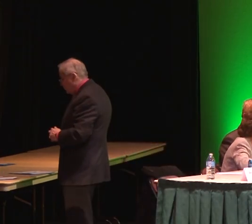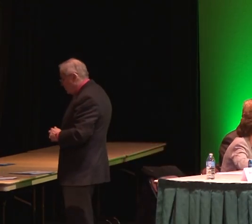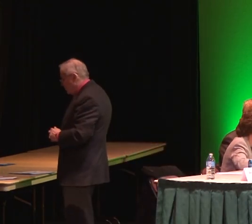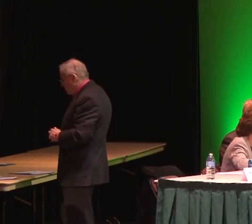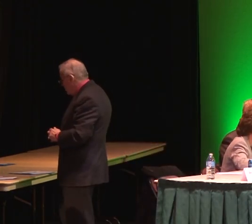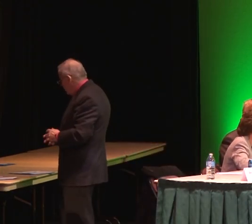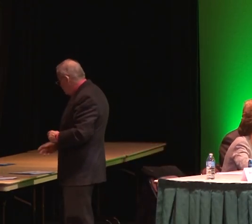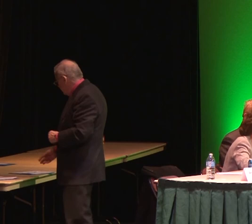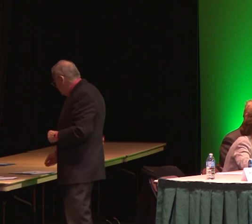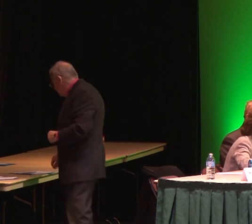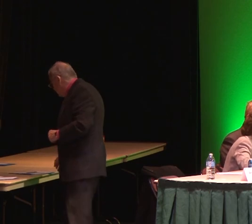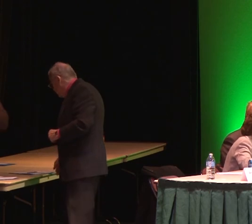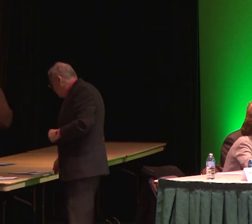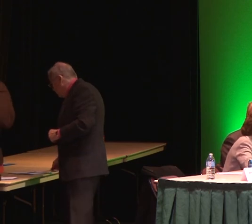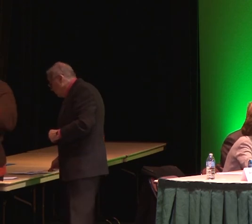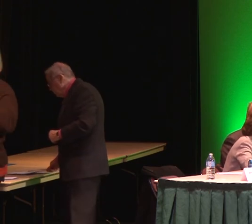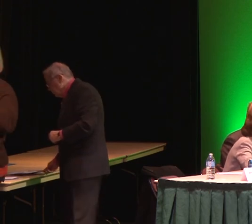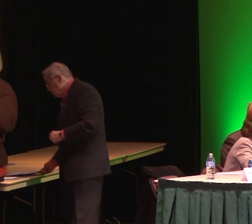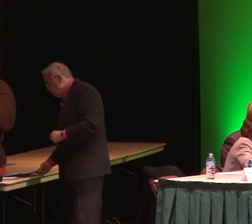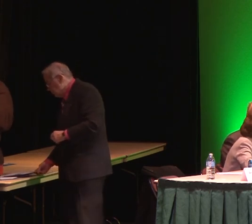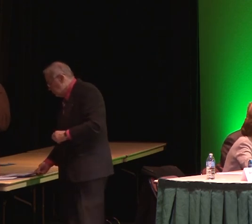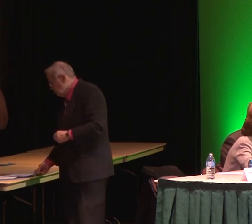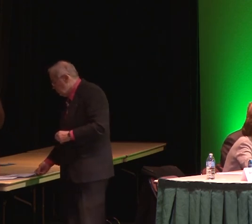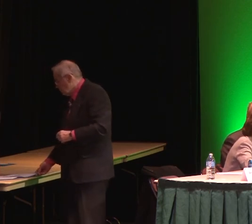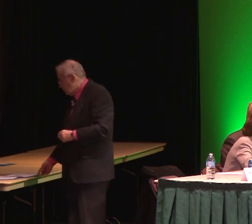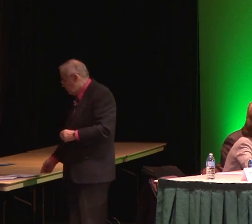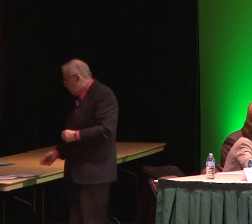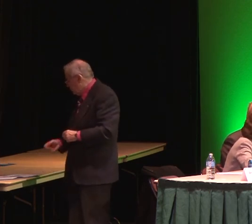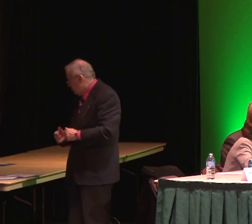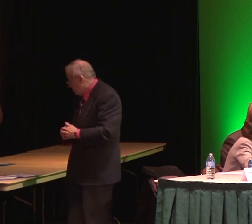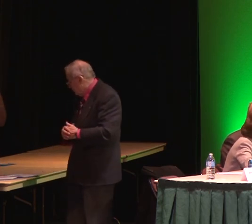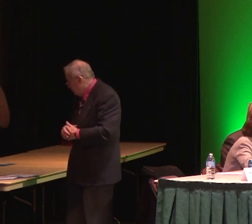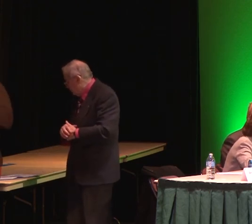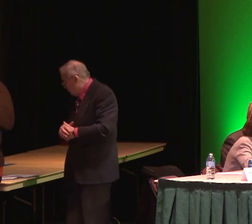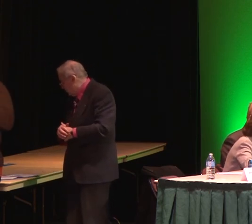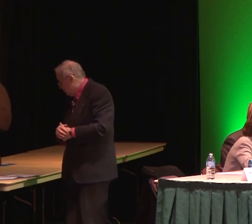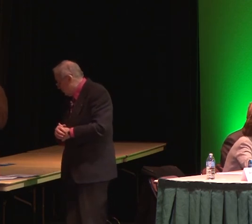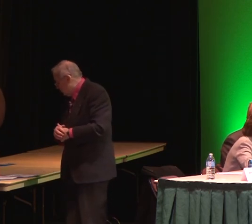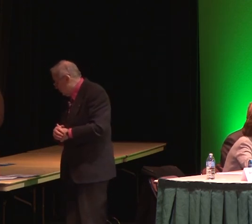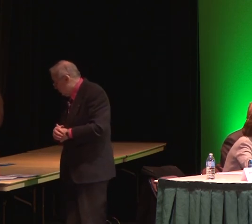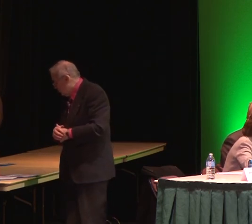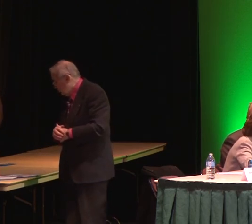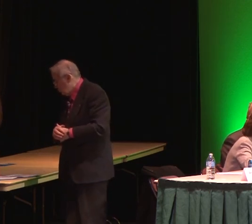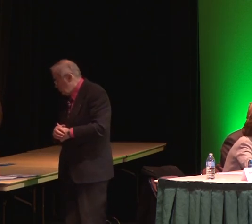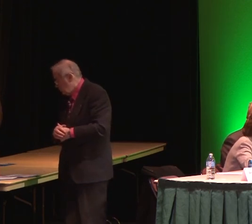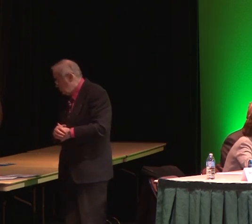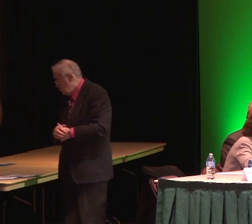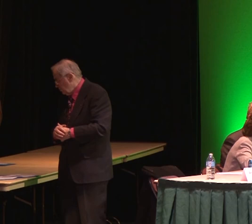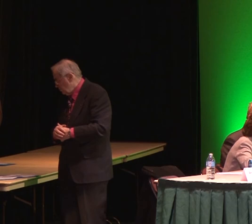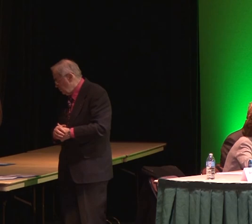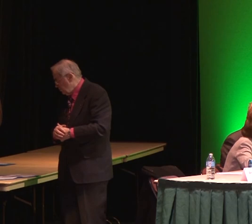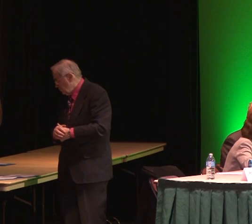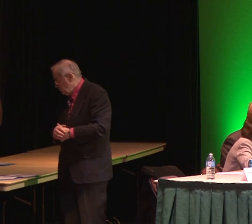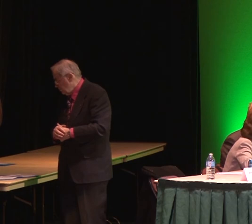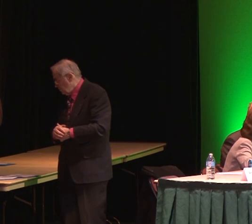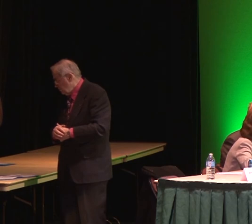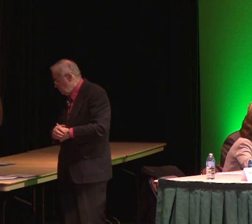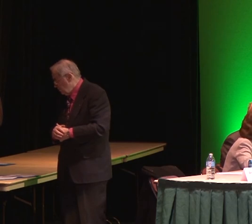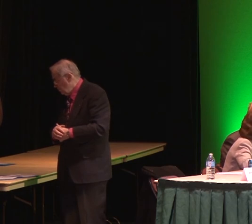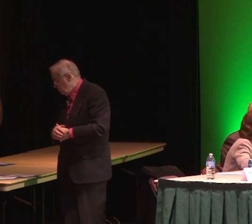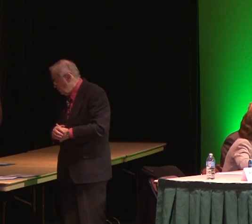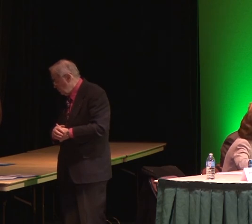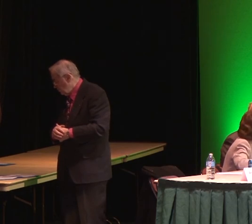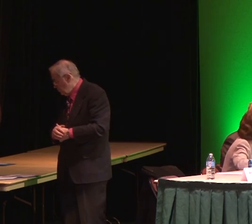There are two other representatives, one from Taunton High School,